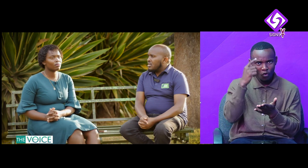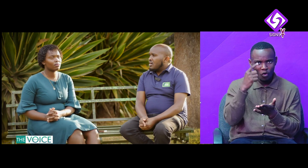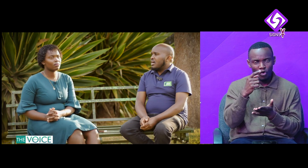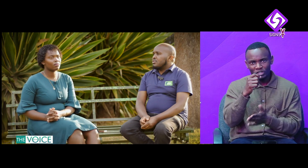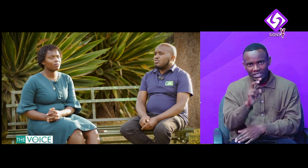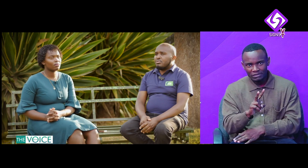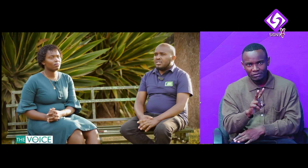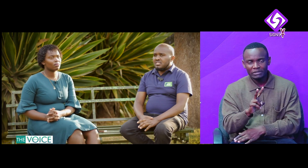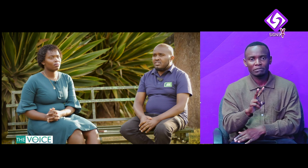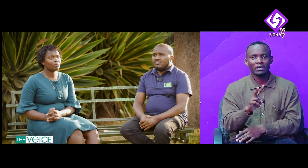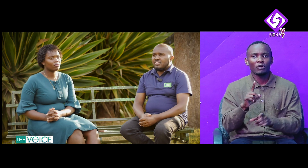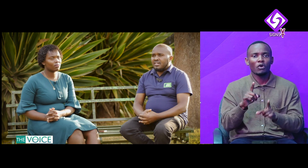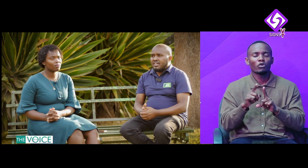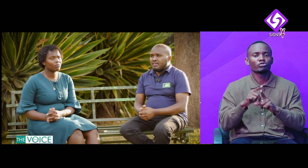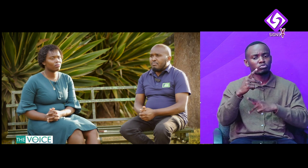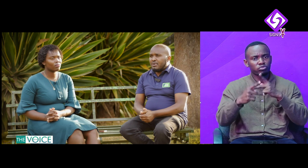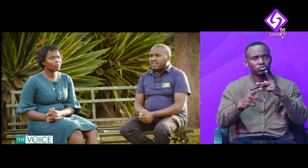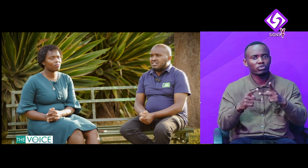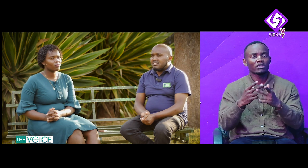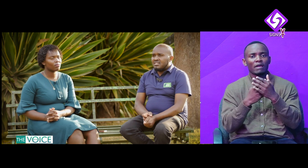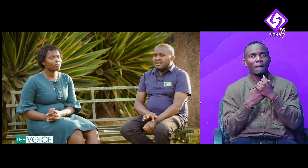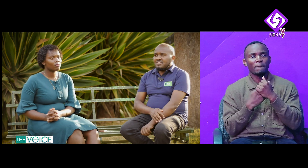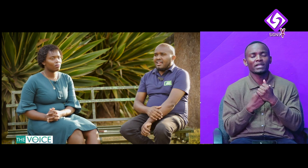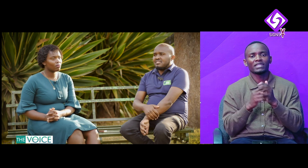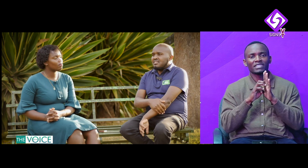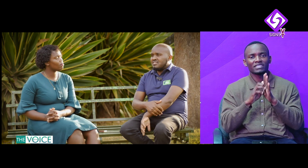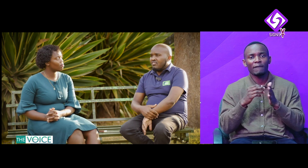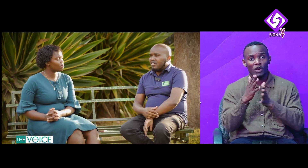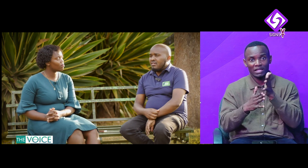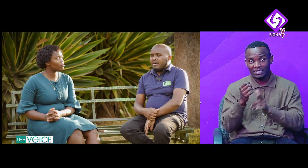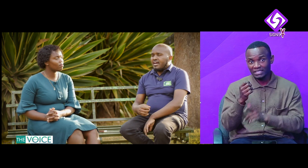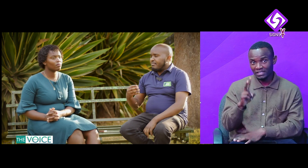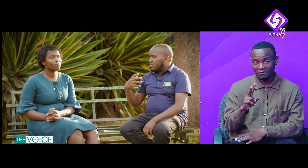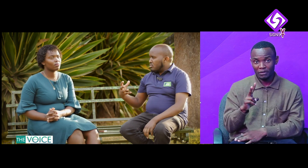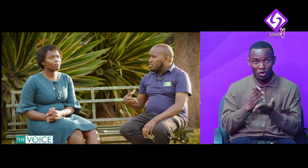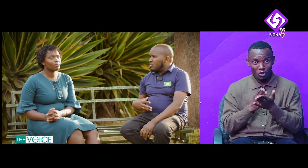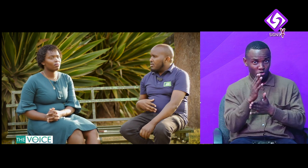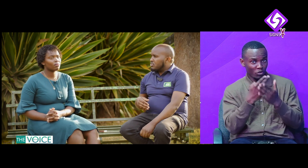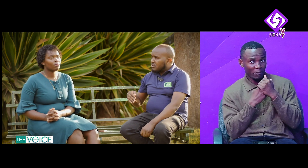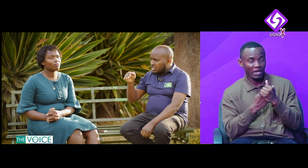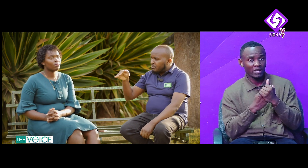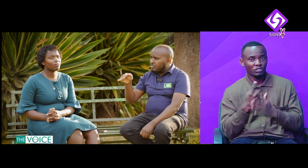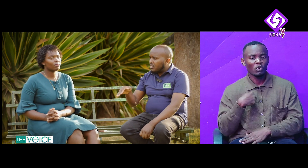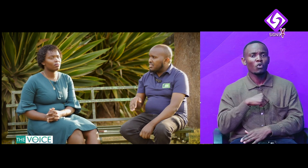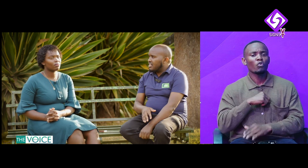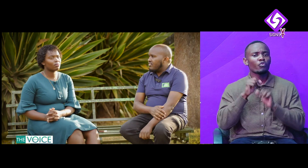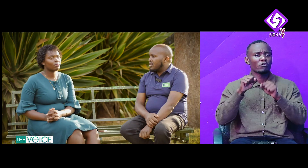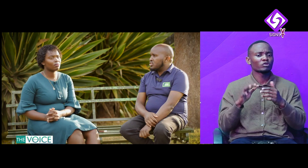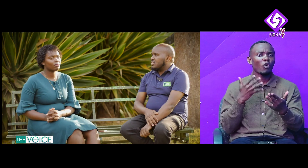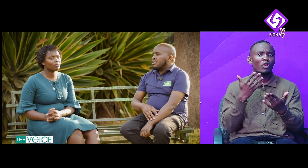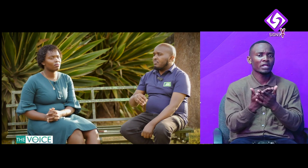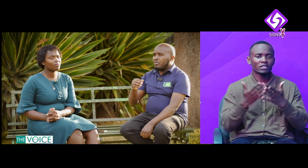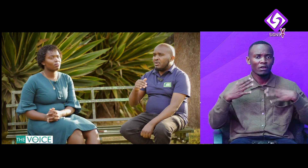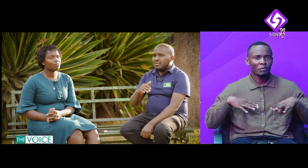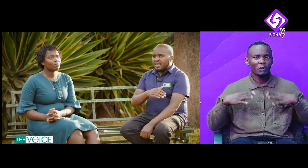stations, and also progressive partners, just like Science TV. And by so doing, we're able to reach the people down there in the